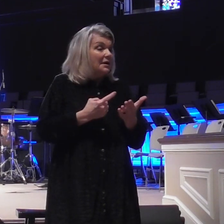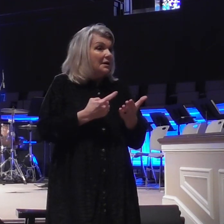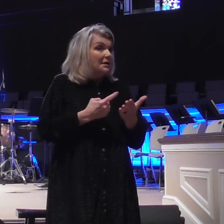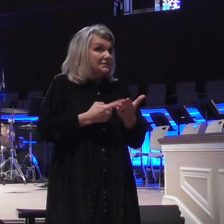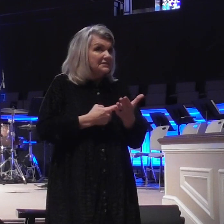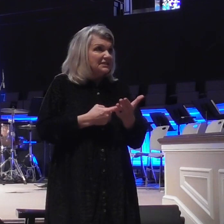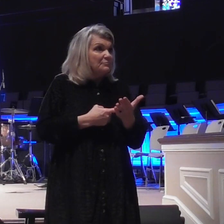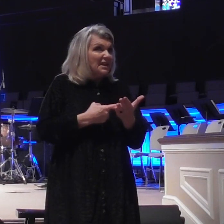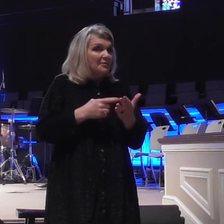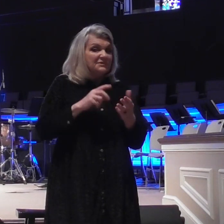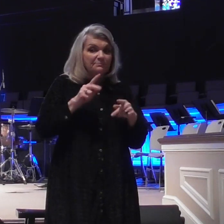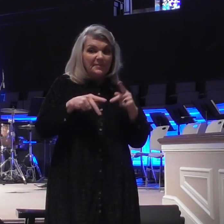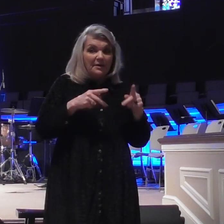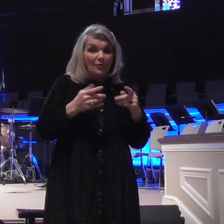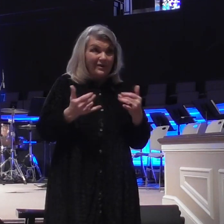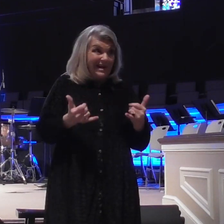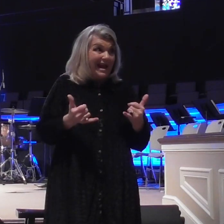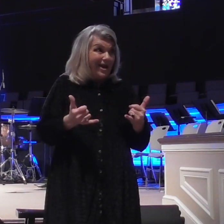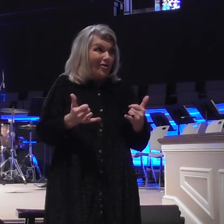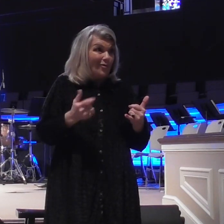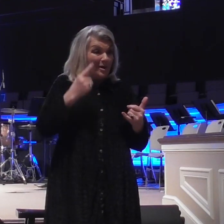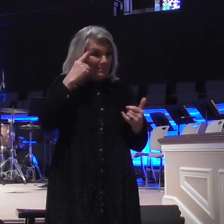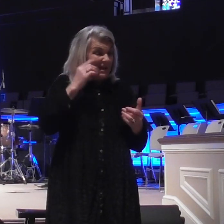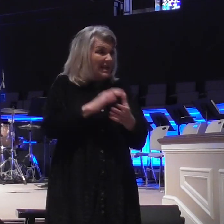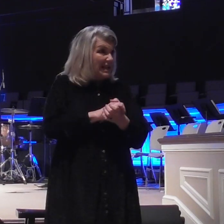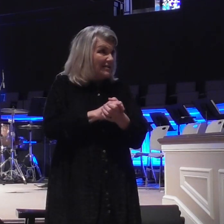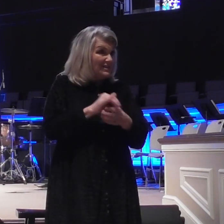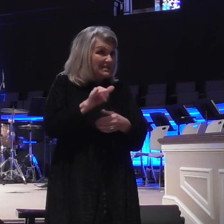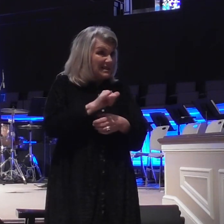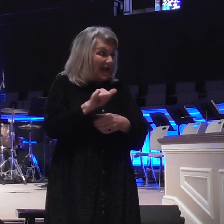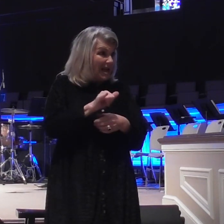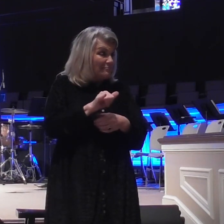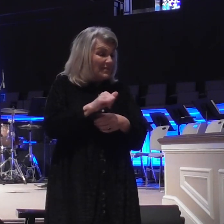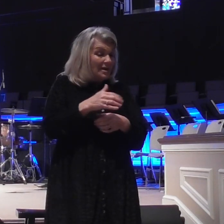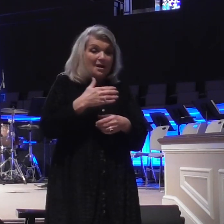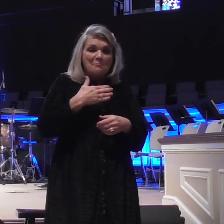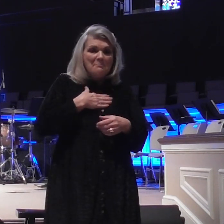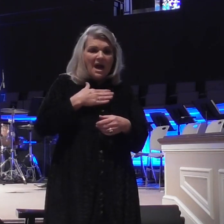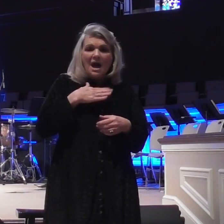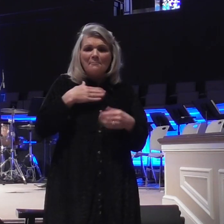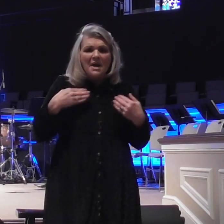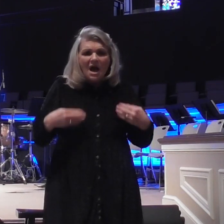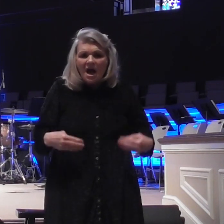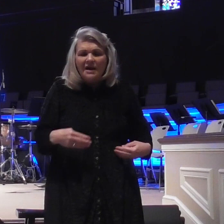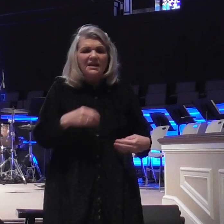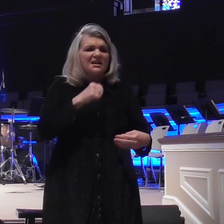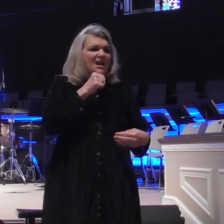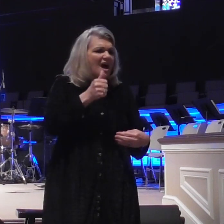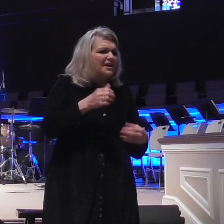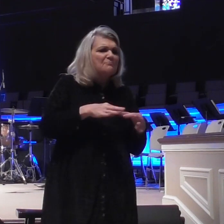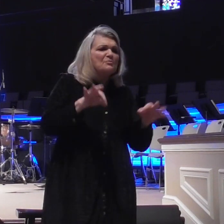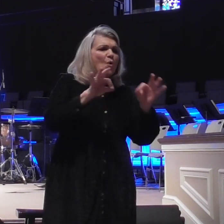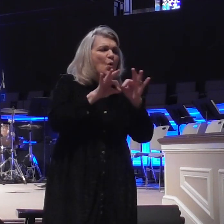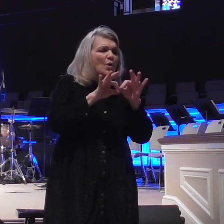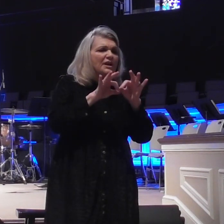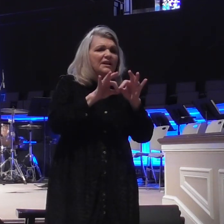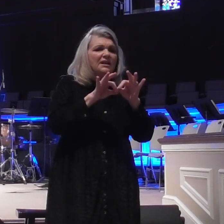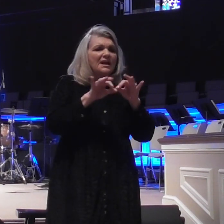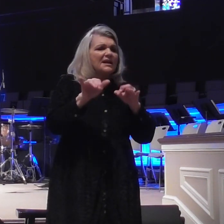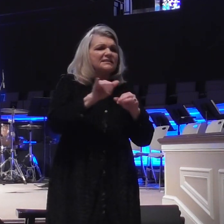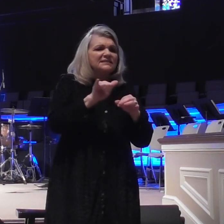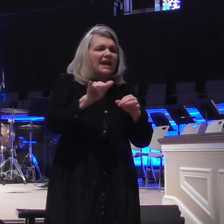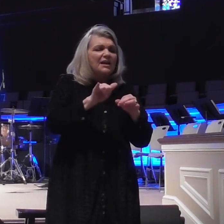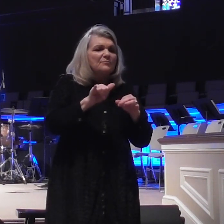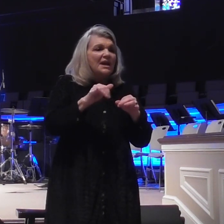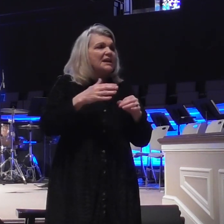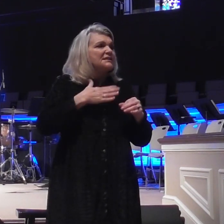Greeks. This idea that the body, my body, doesn't matter. It is not as important as my emotional preferences, as my